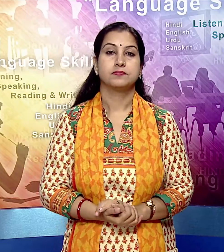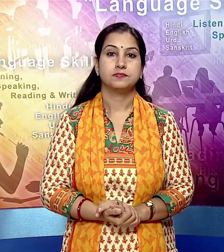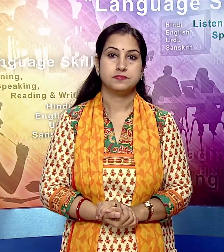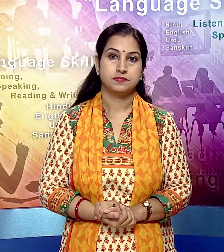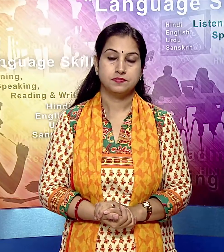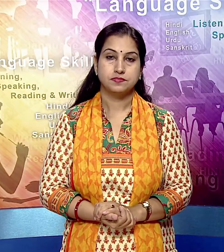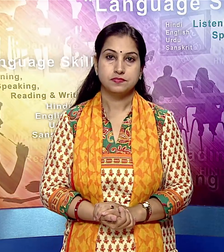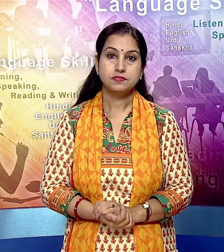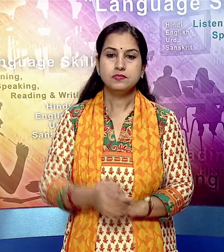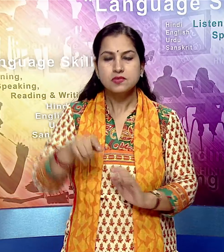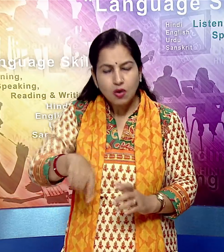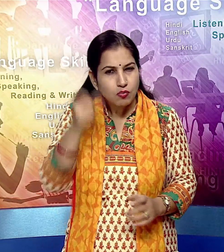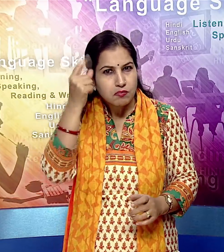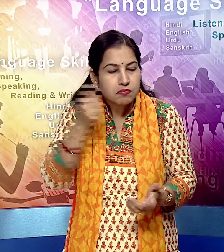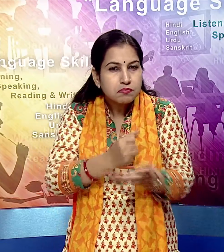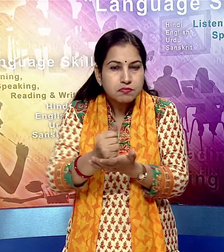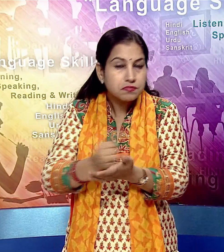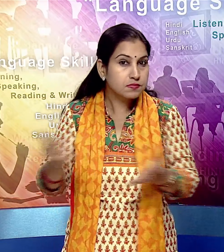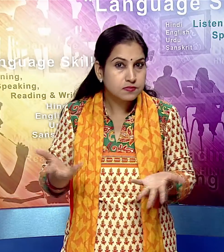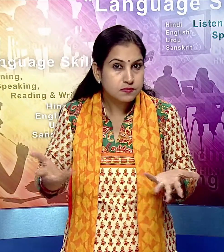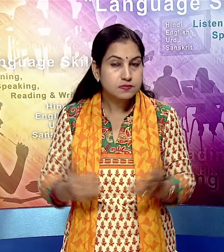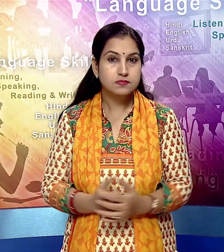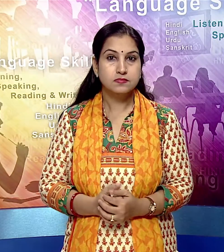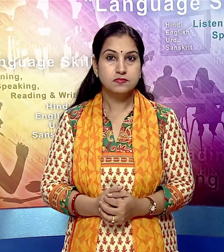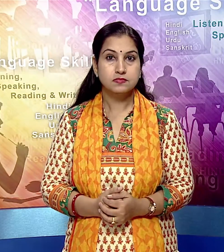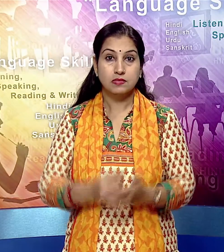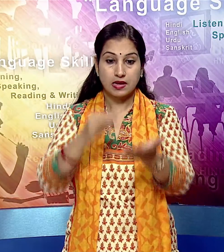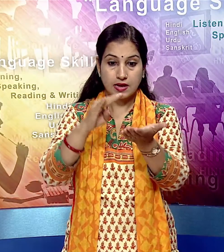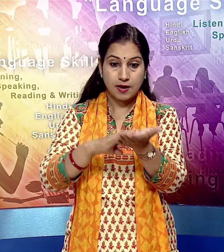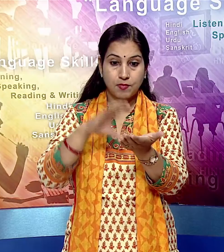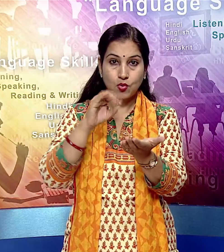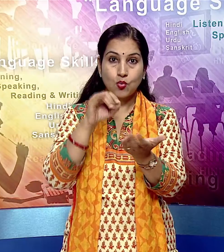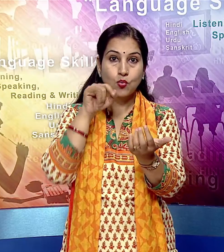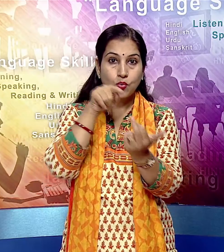Now let's understand moist heat cooking methods in detail.